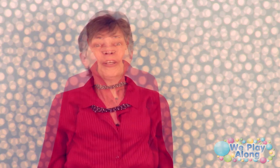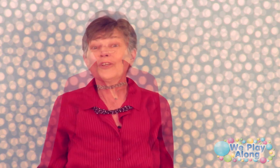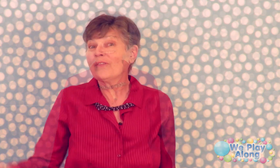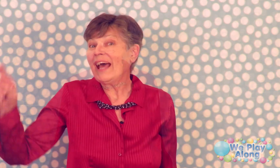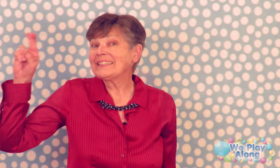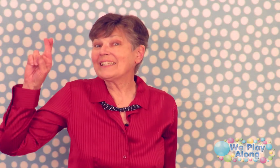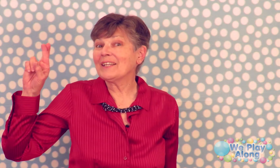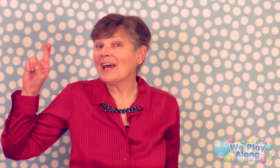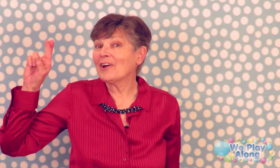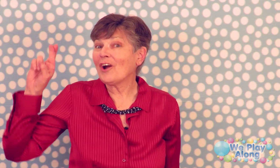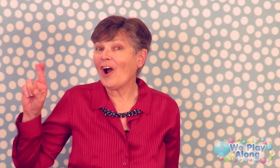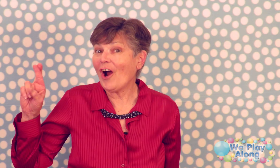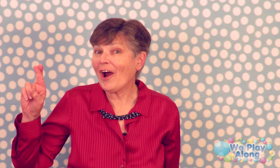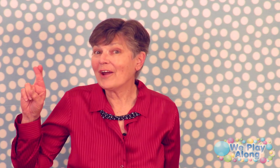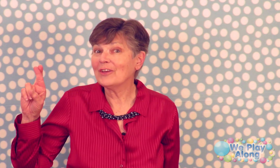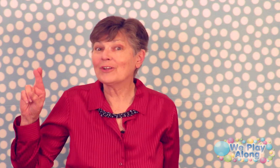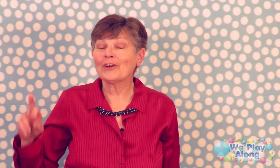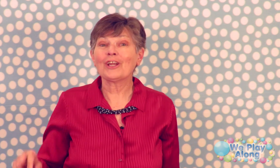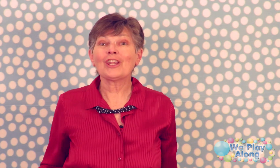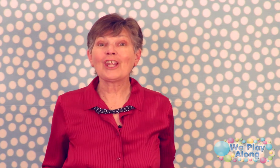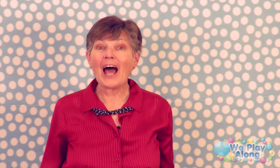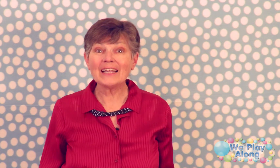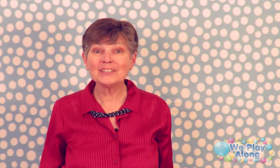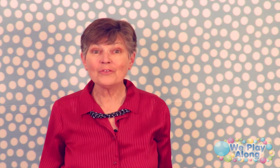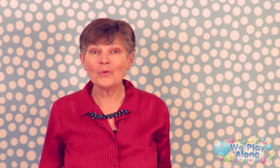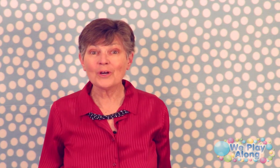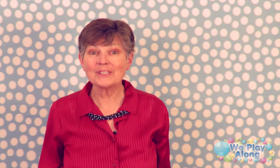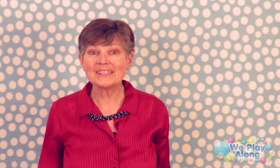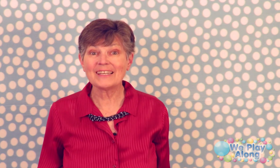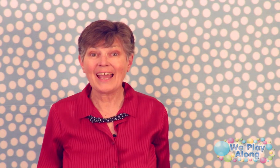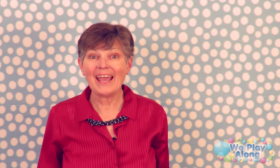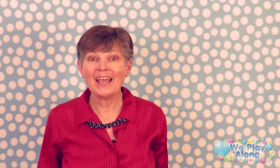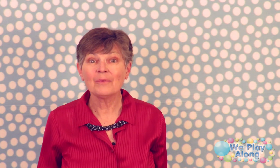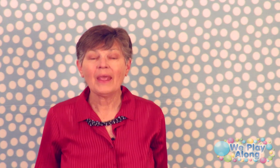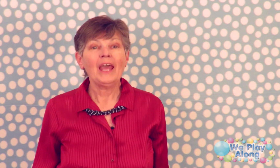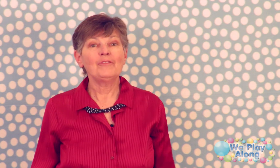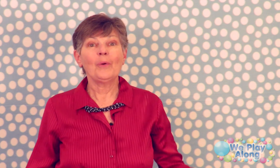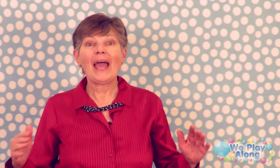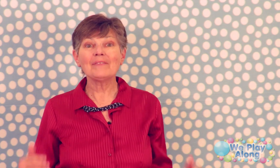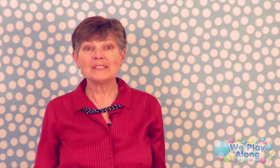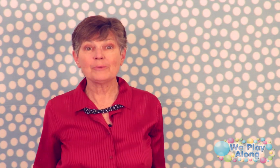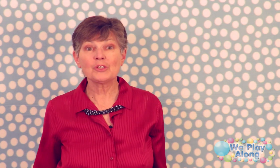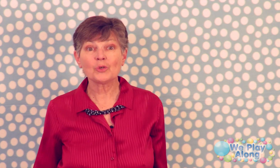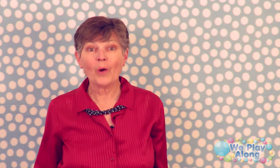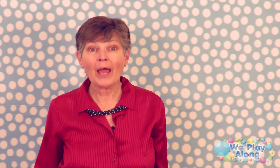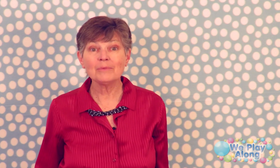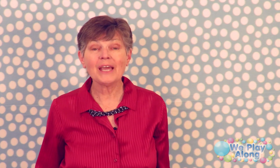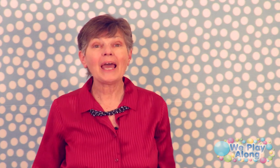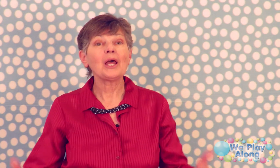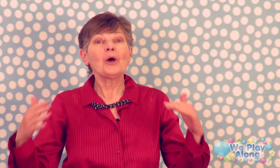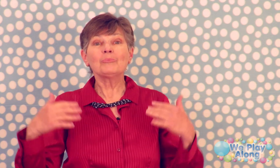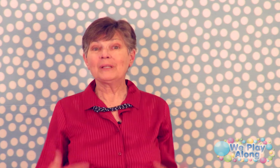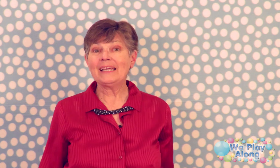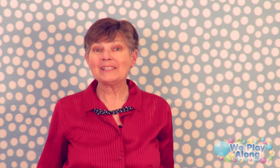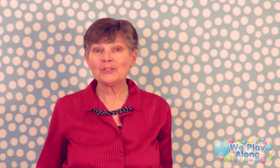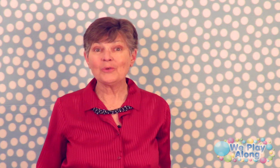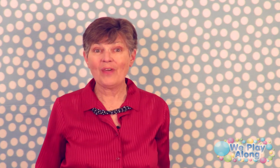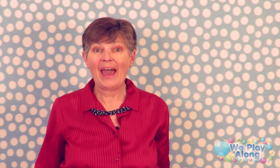So that's the letter R. You learned lots of words today. If you haven't subscribed yet, please do